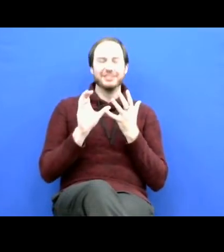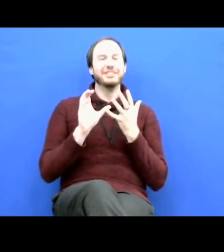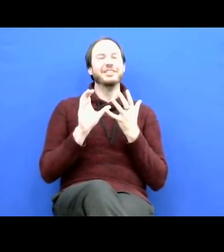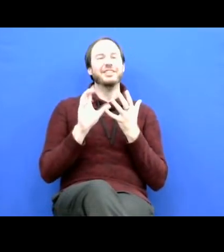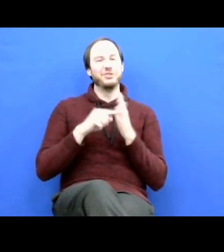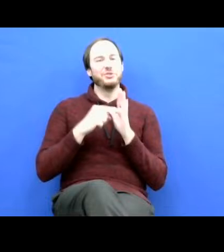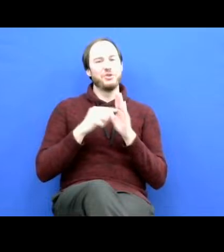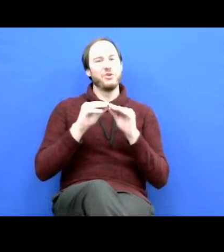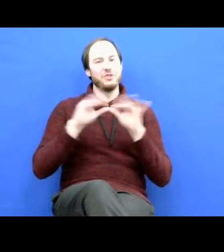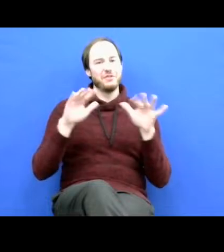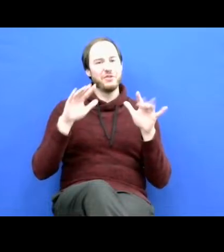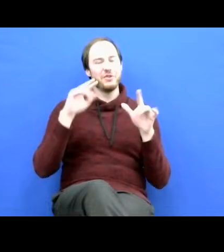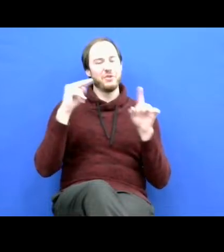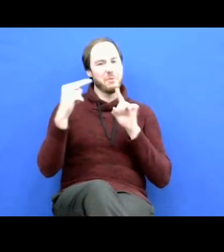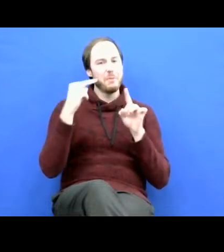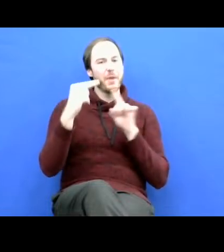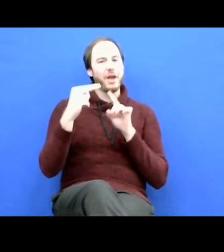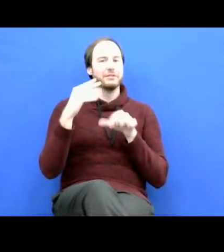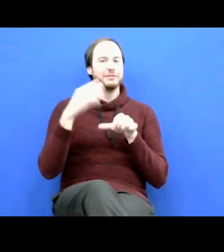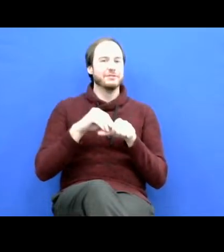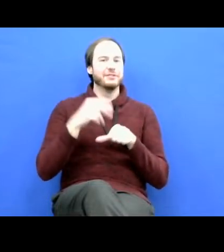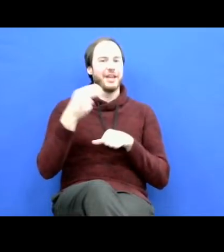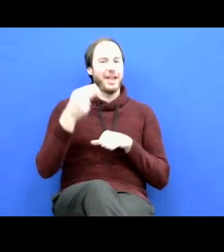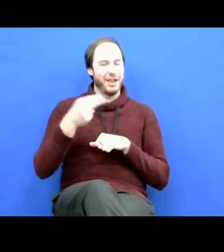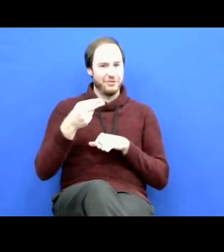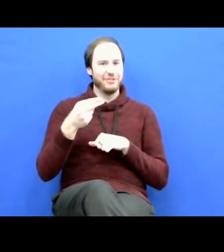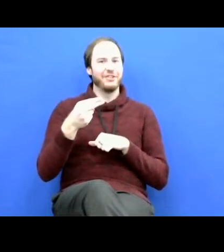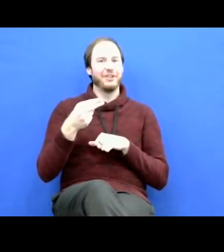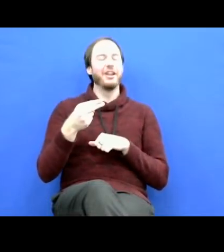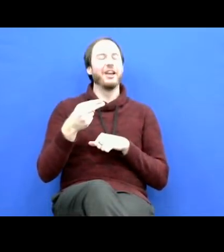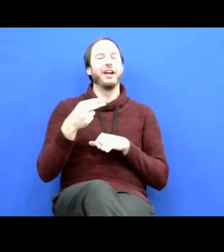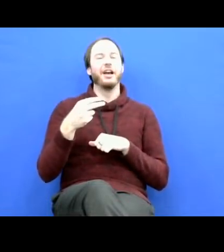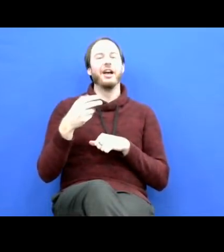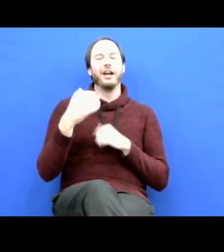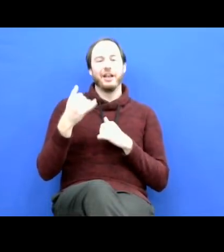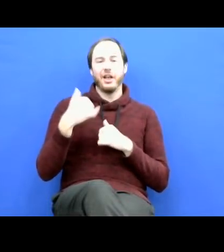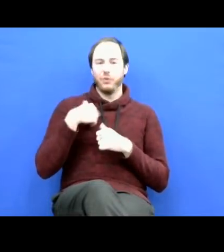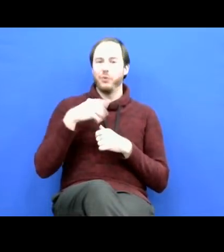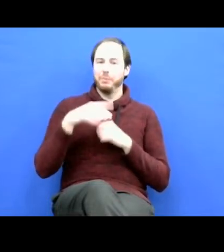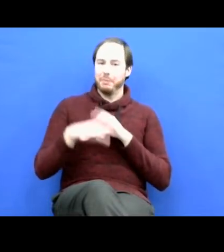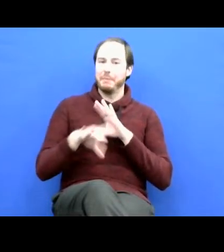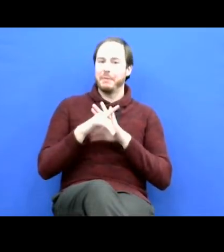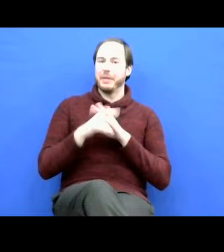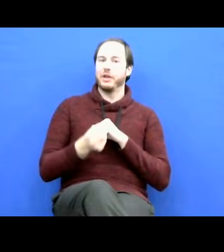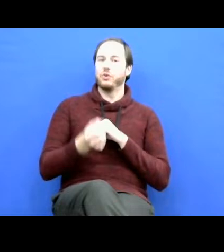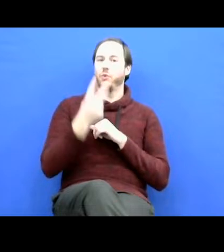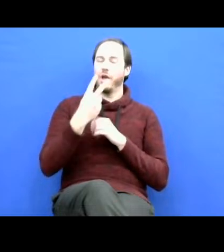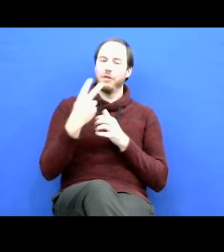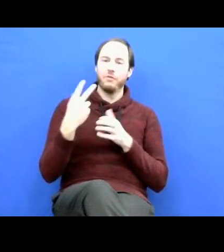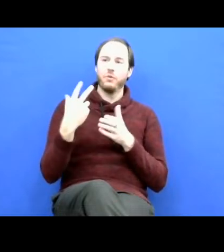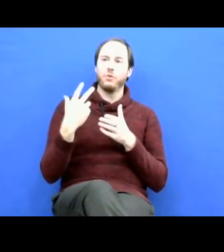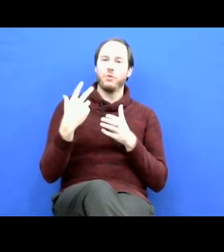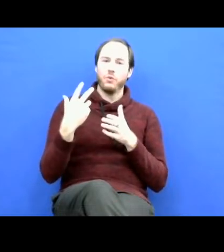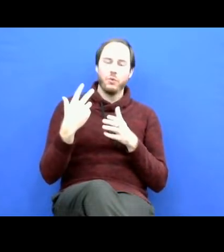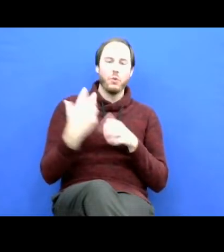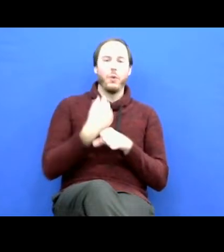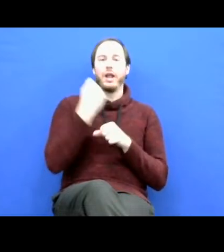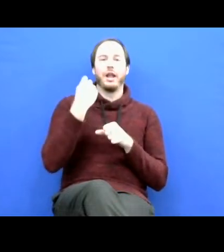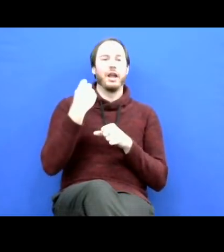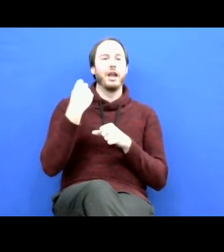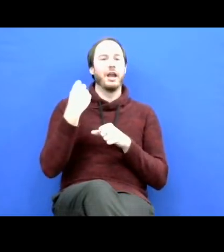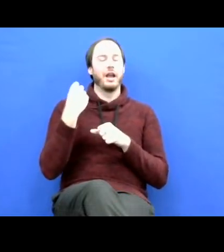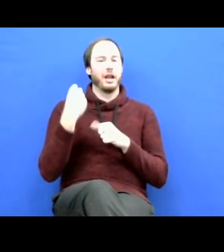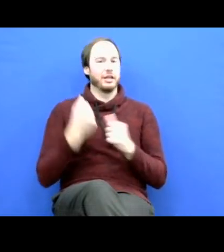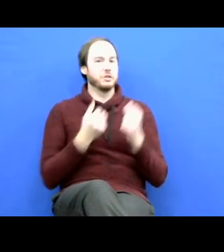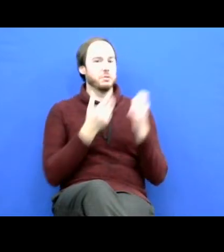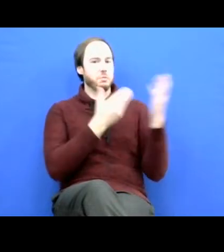perspectives on Henrietta. And whereas the committee selected 12 winning entries from 11 local artists that will be displayed as the banner photo on the